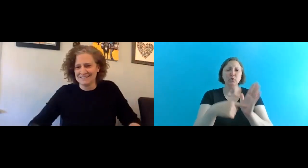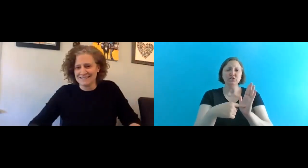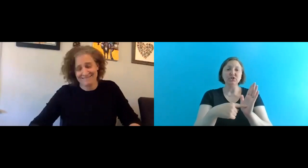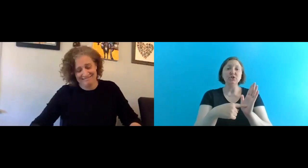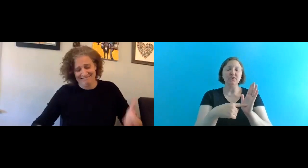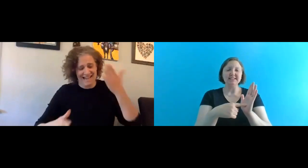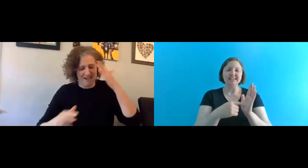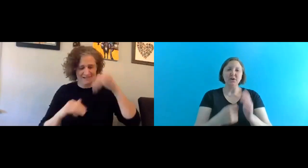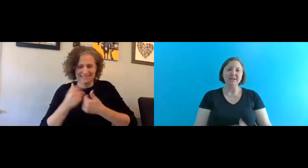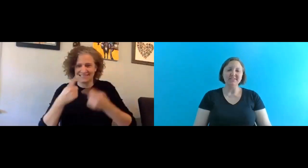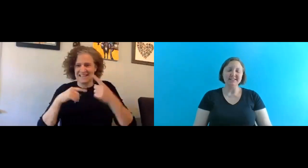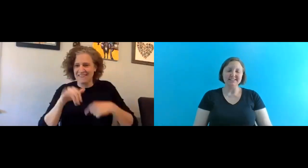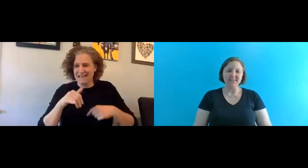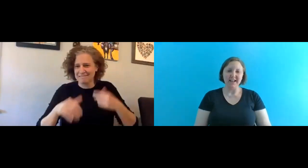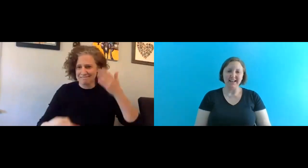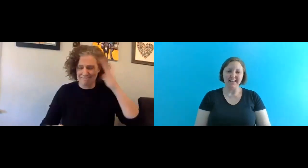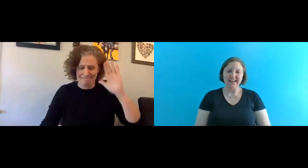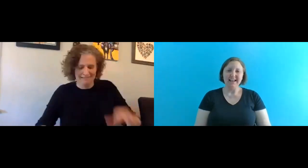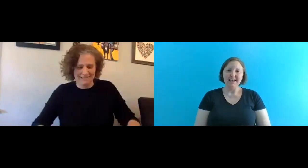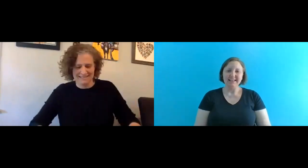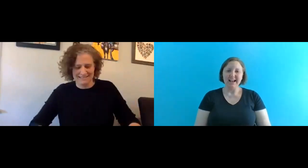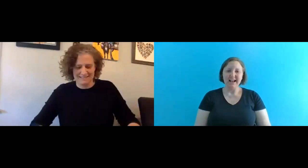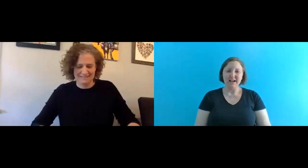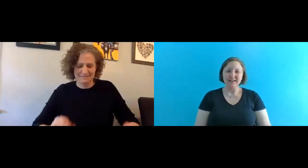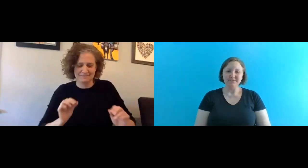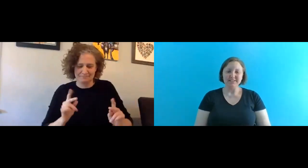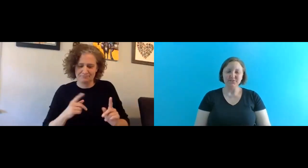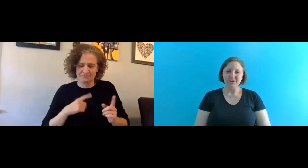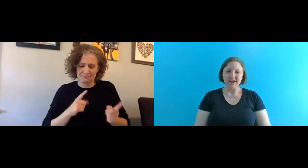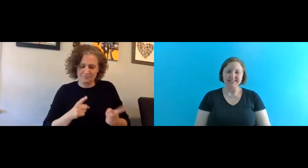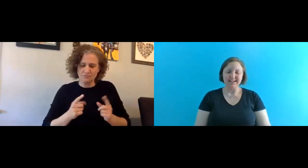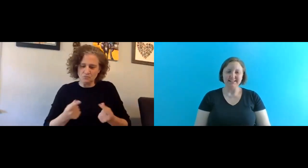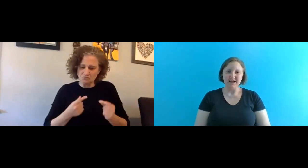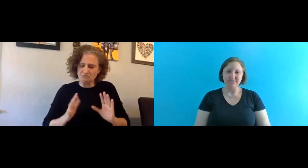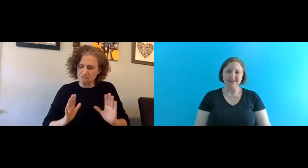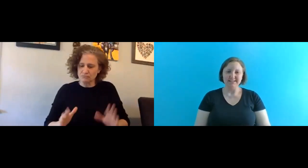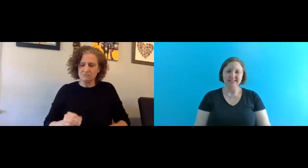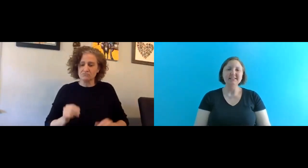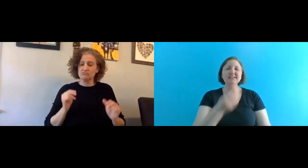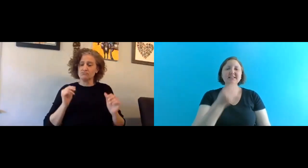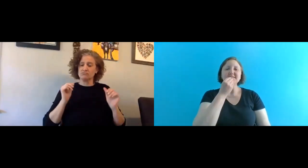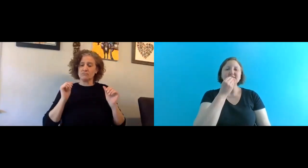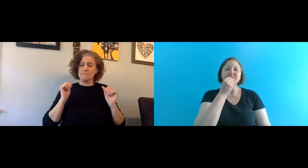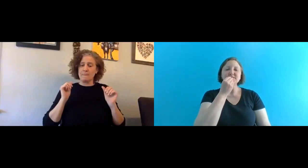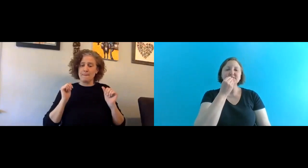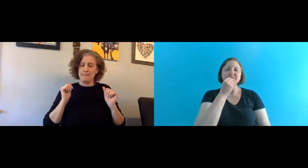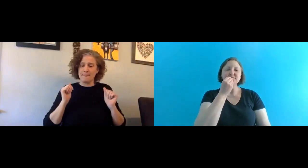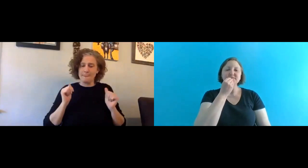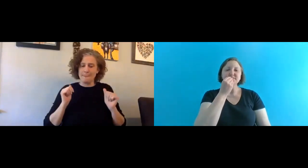Stir crazy, oh my goodness, okay. Yeah, I'm not really sure how to sign that one.